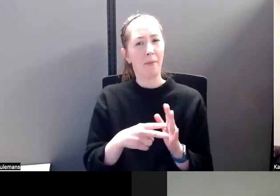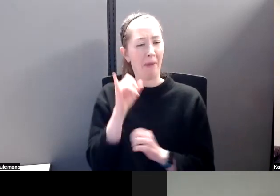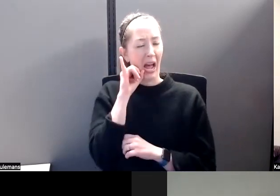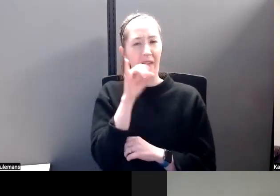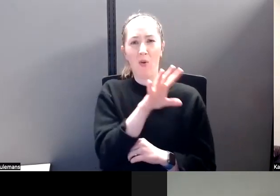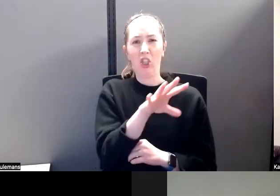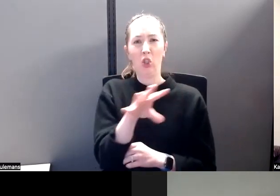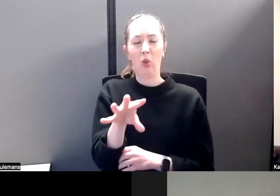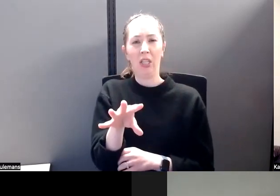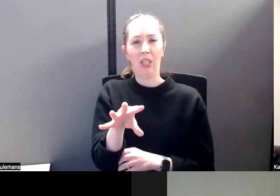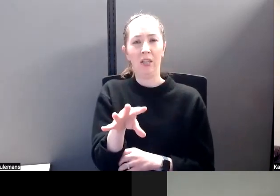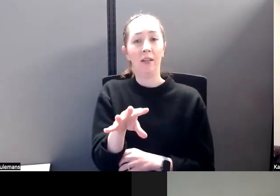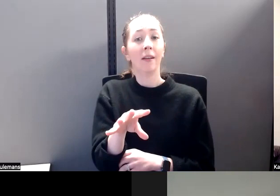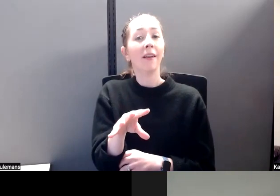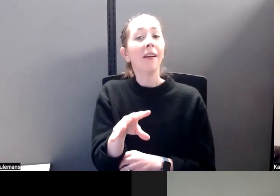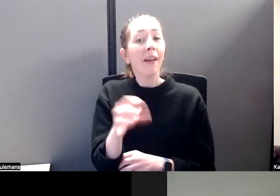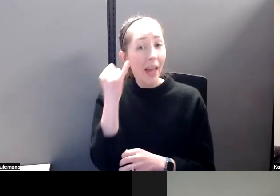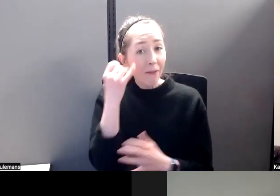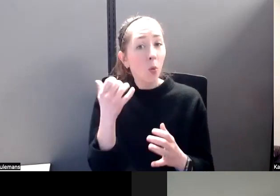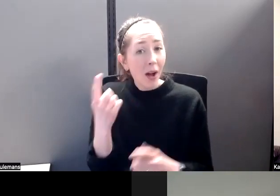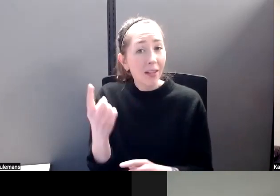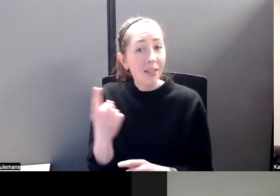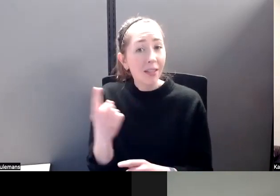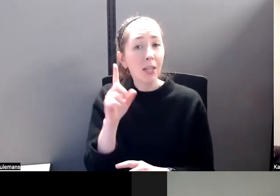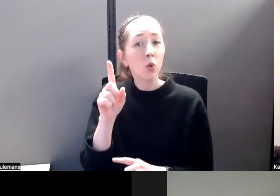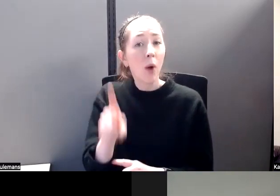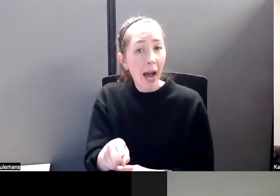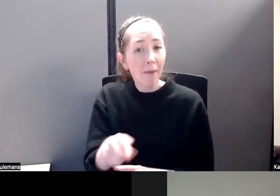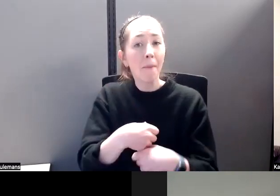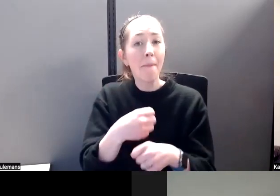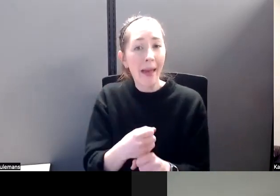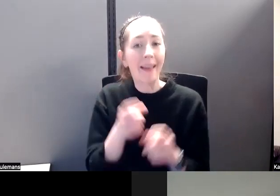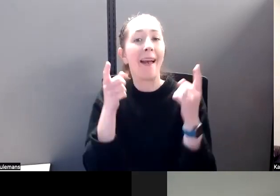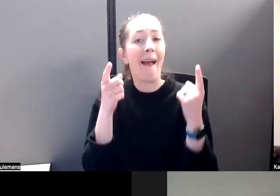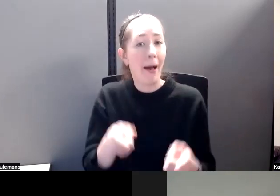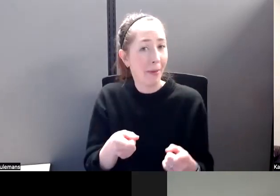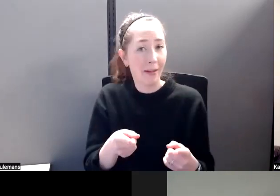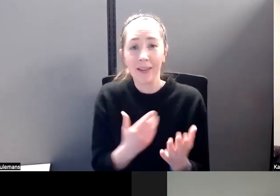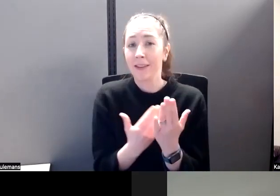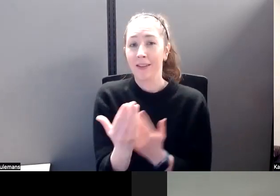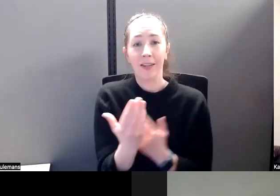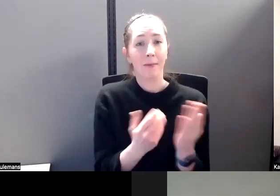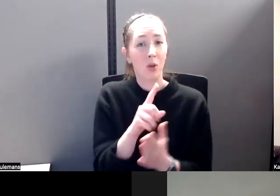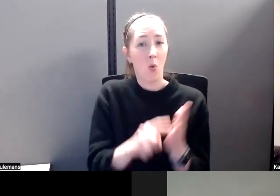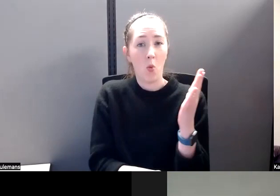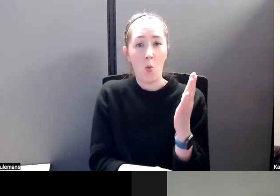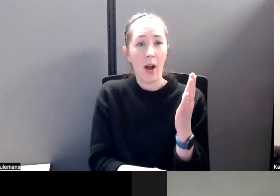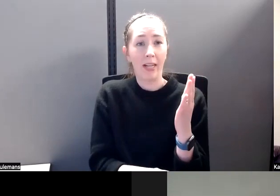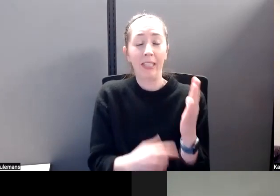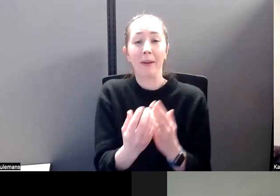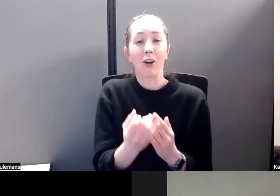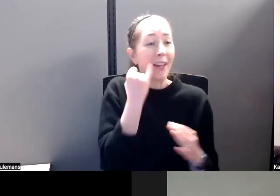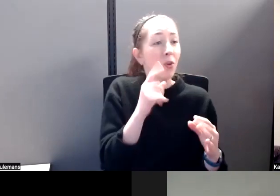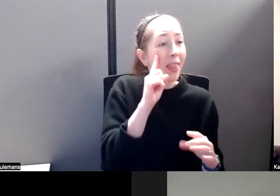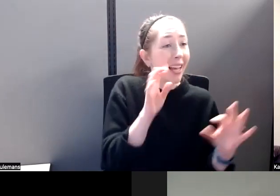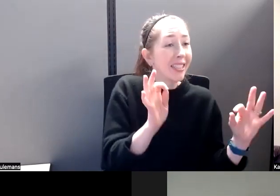iPhone? Listen, if you really want something, you have to make it happen. And it doesn't matter what scale. It means you can